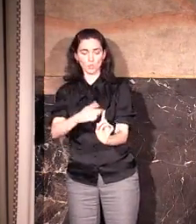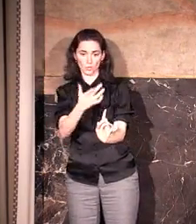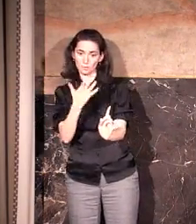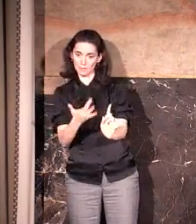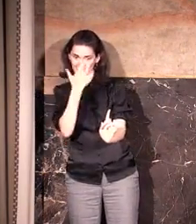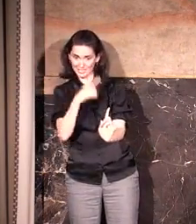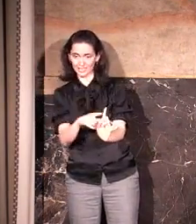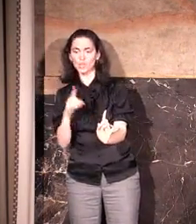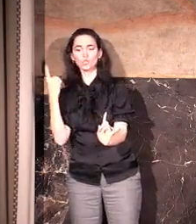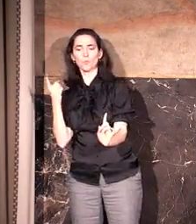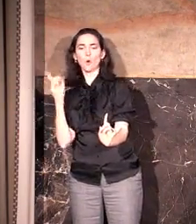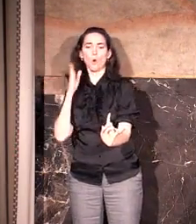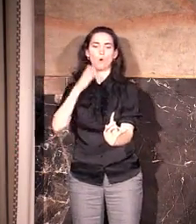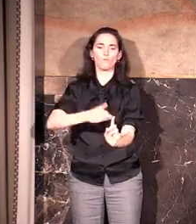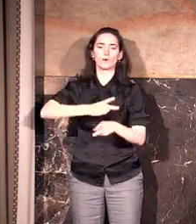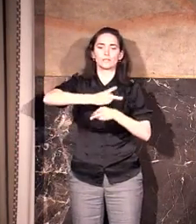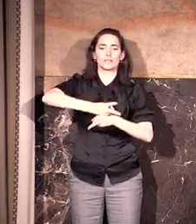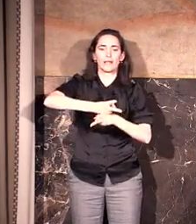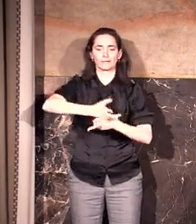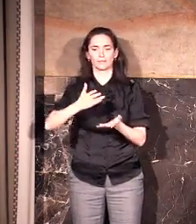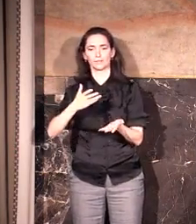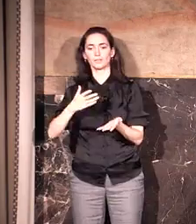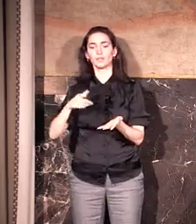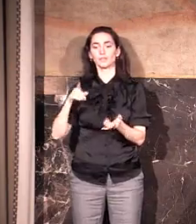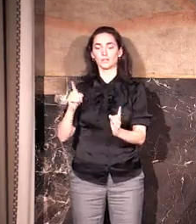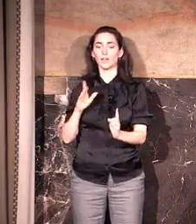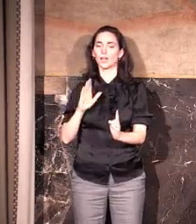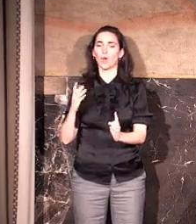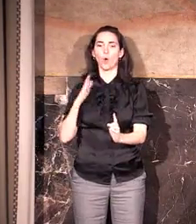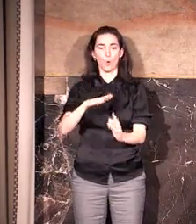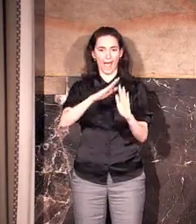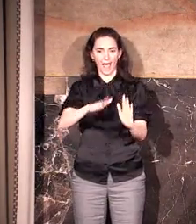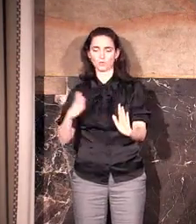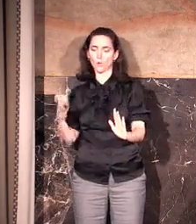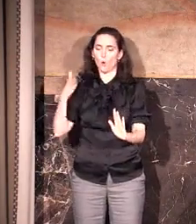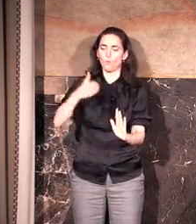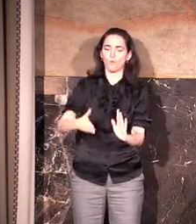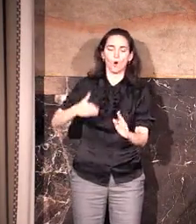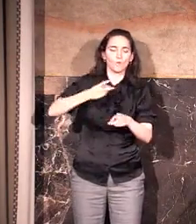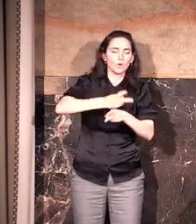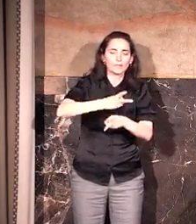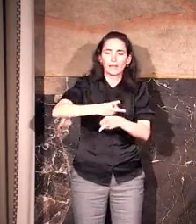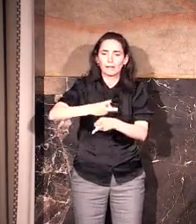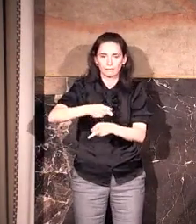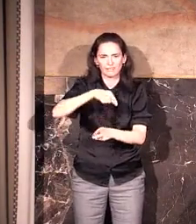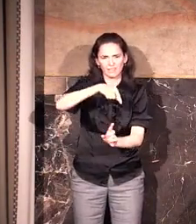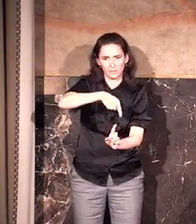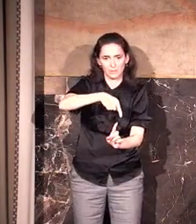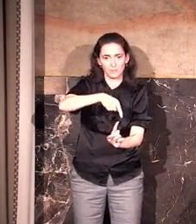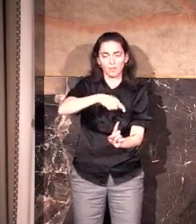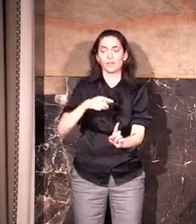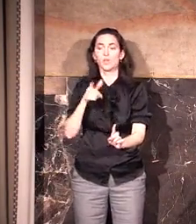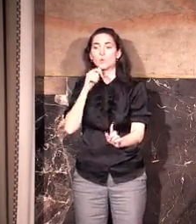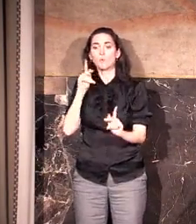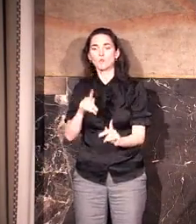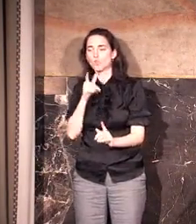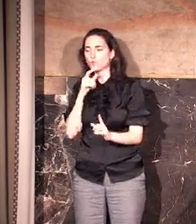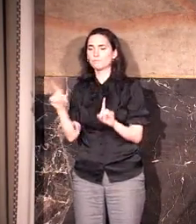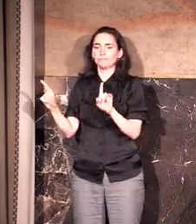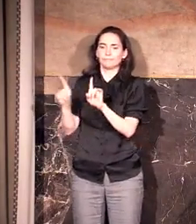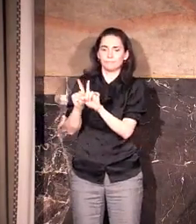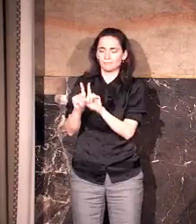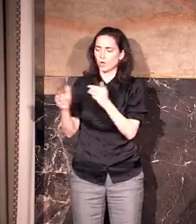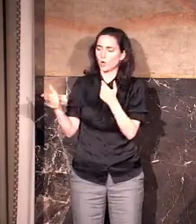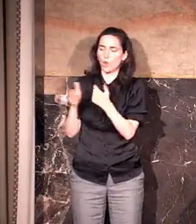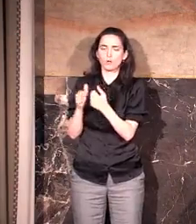individual with COVID-19, and anyone who's been in close contact with a case. And we define close contact for